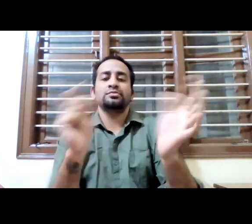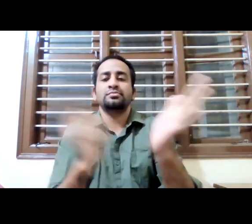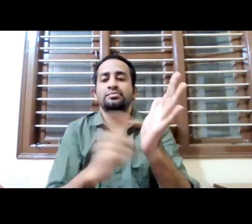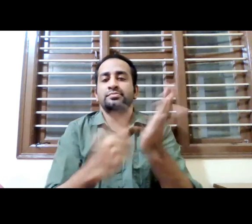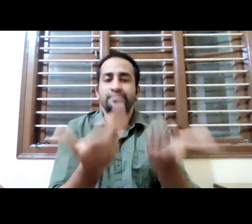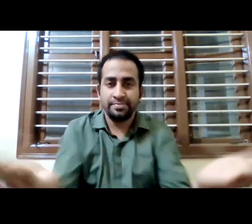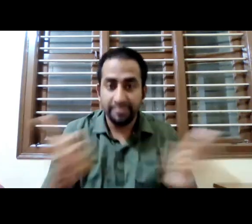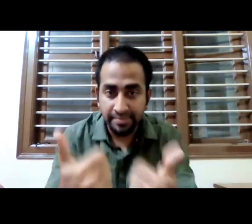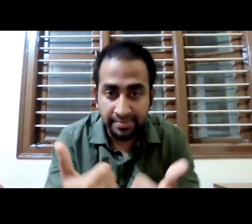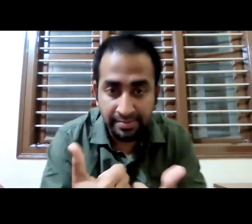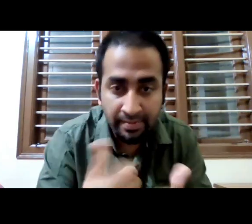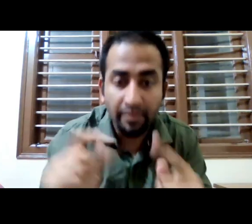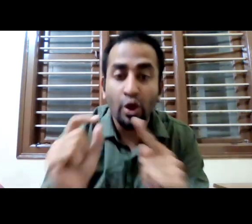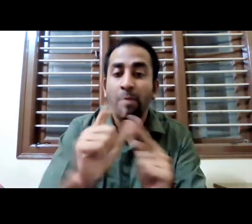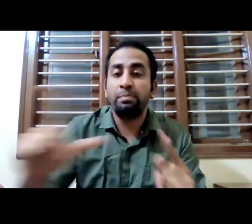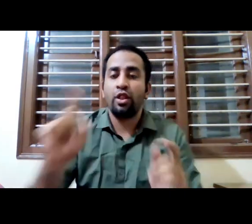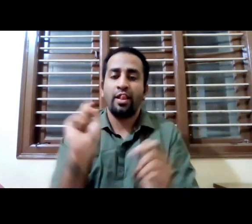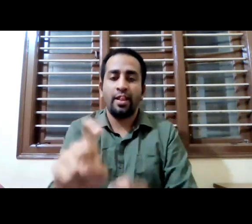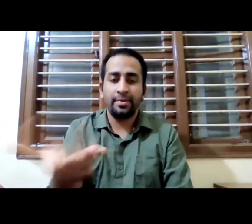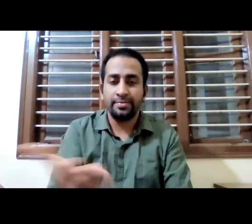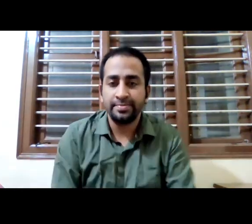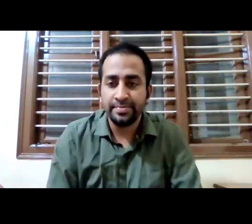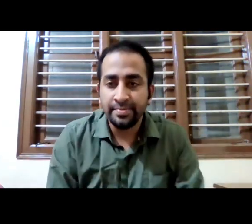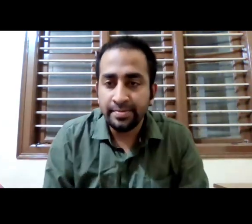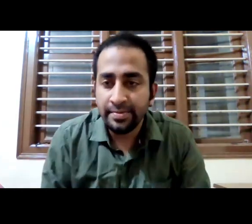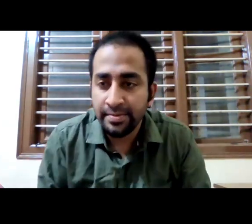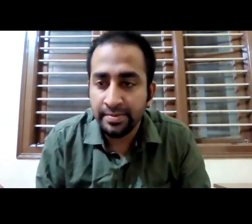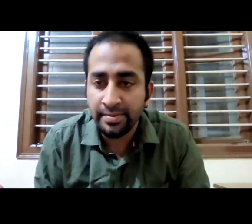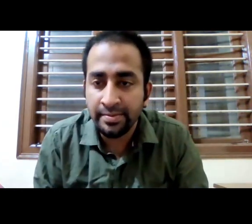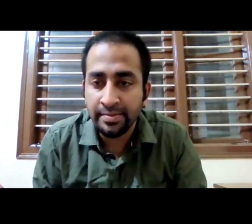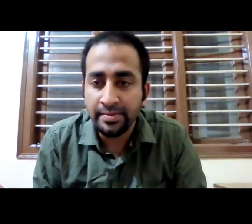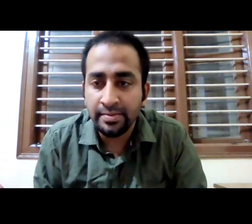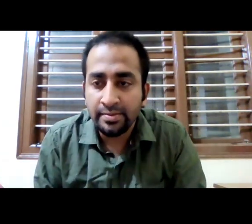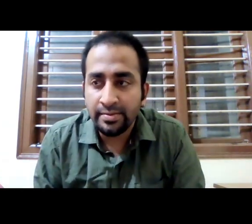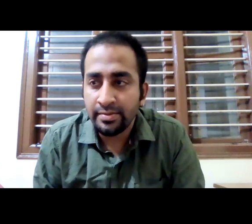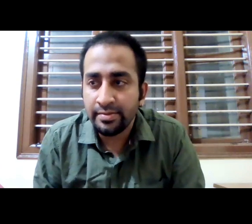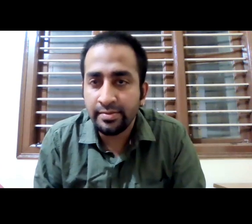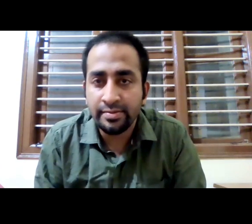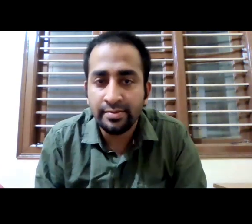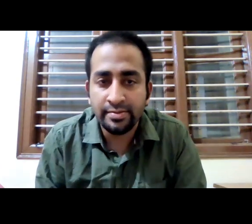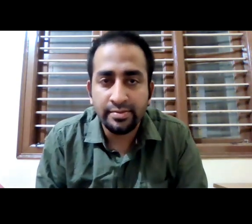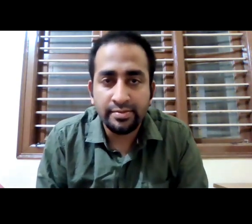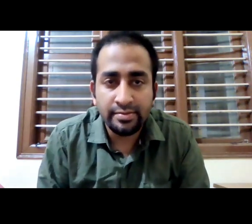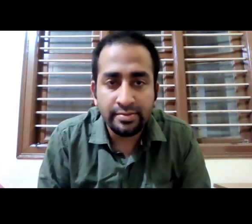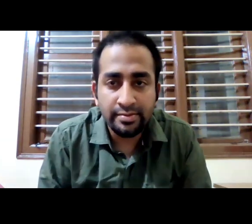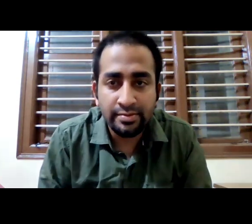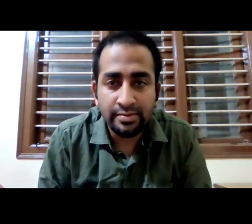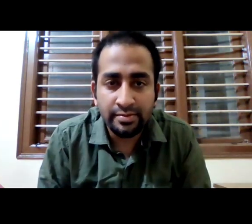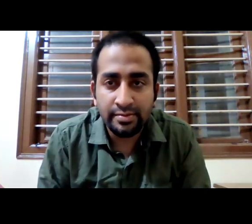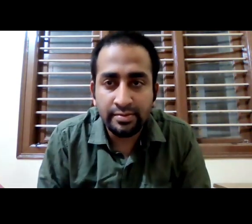A is yes, option B is no, option C is maybe. So please answer on the poll.